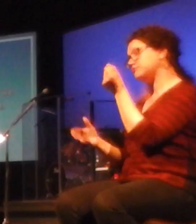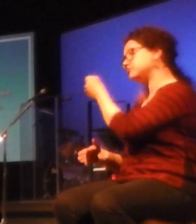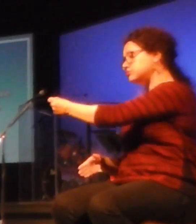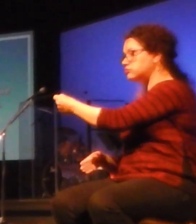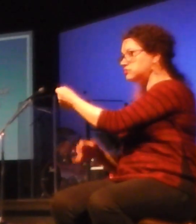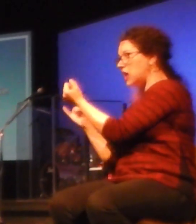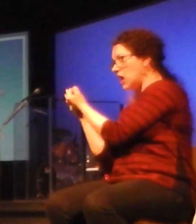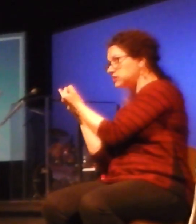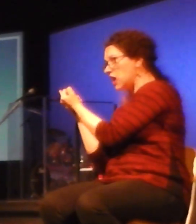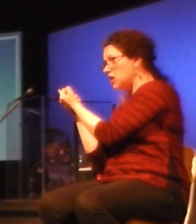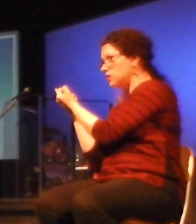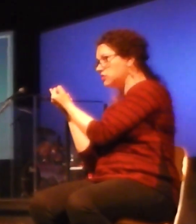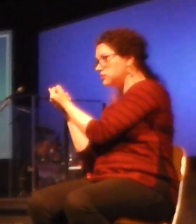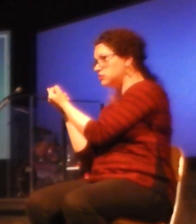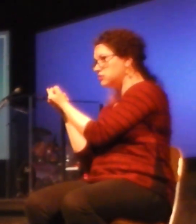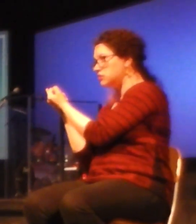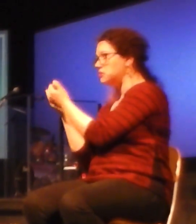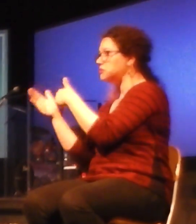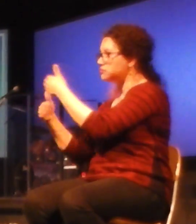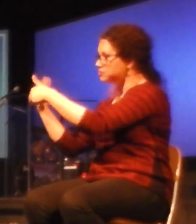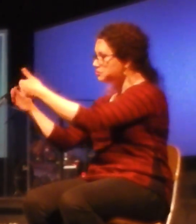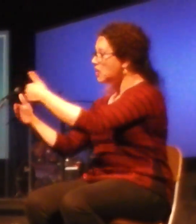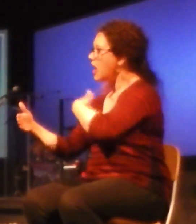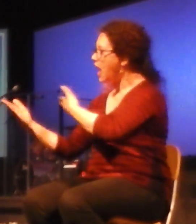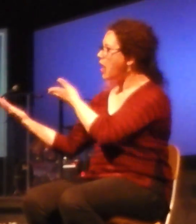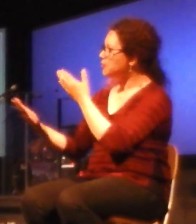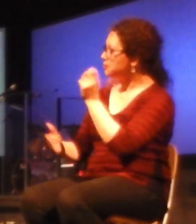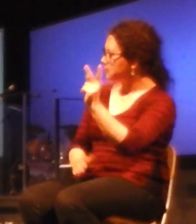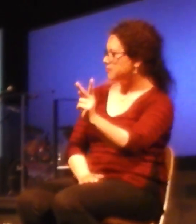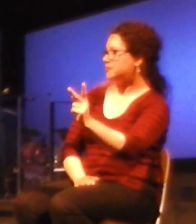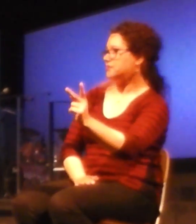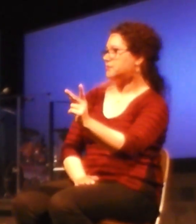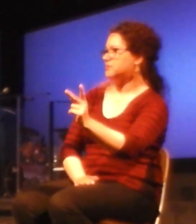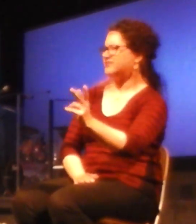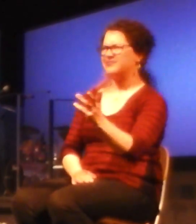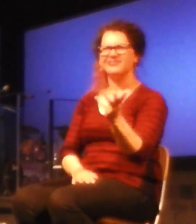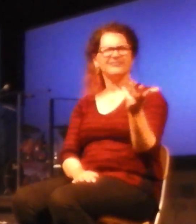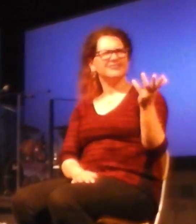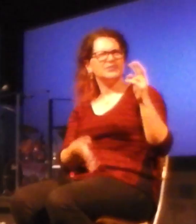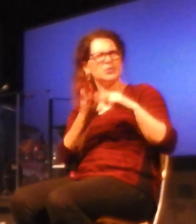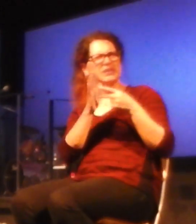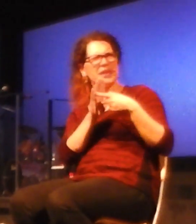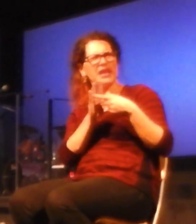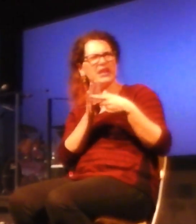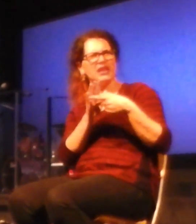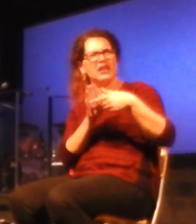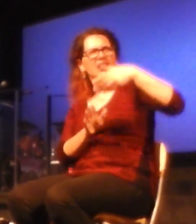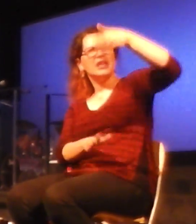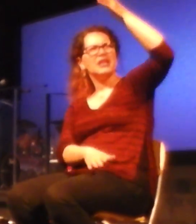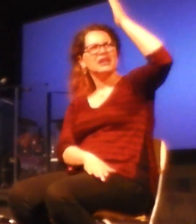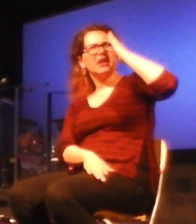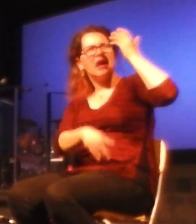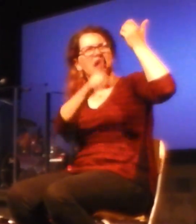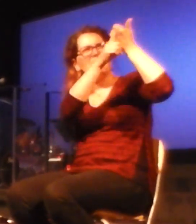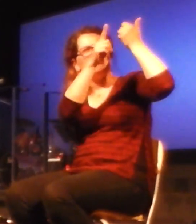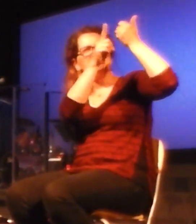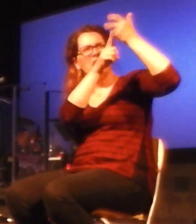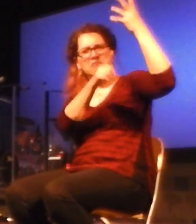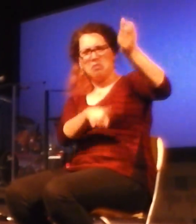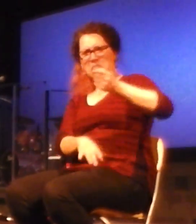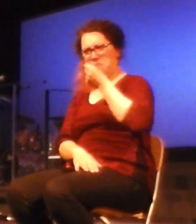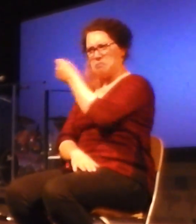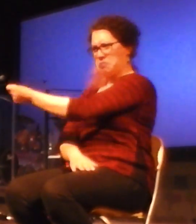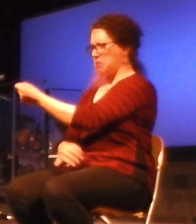into exile. And I was saying to the friend, like, what does that mean? Does that mean that, like, God himself is the one who picks us up and brings us into